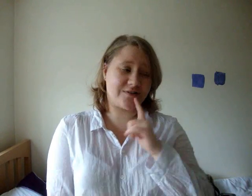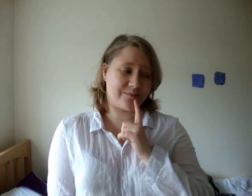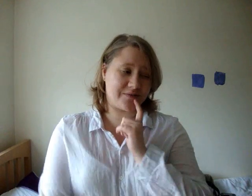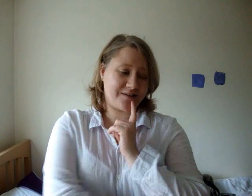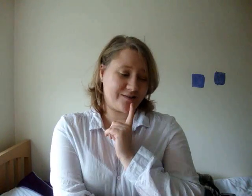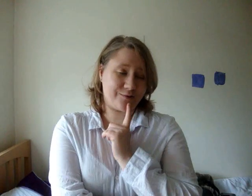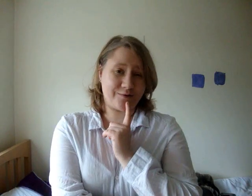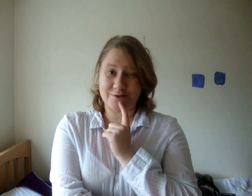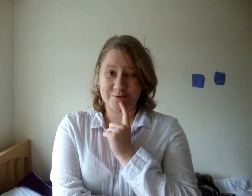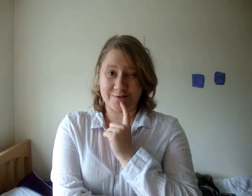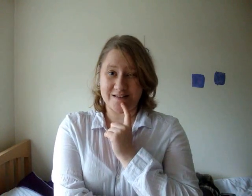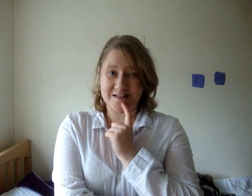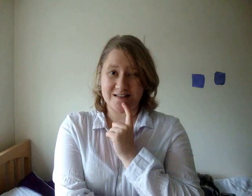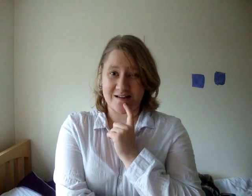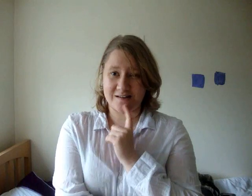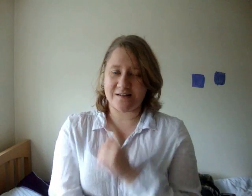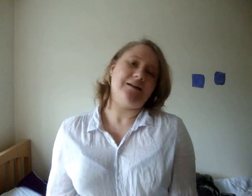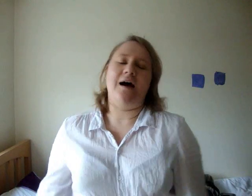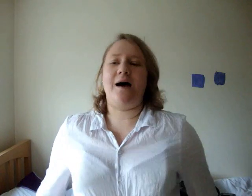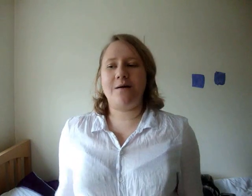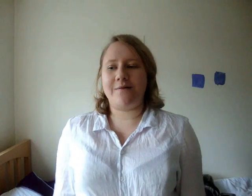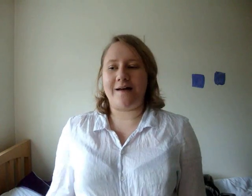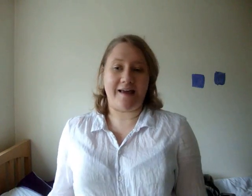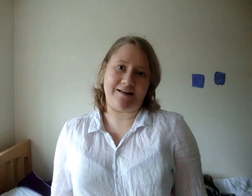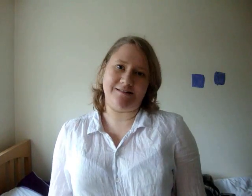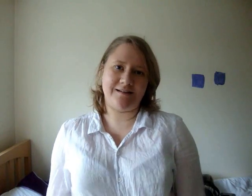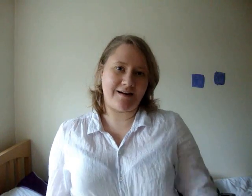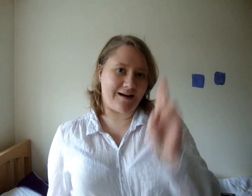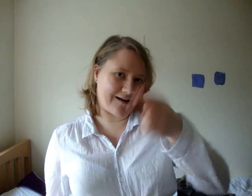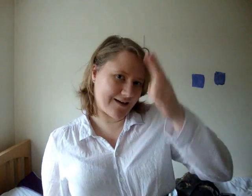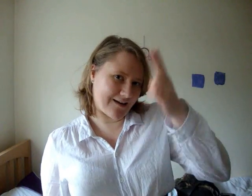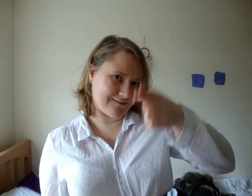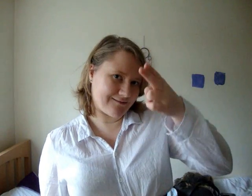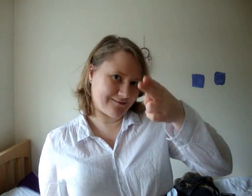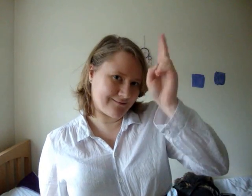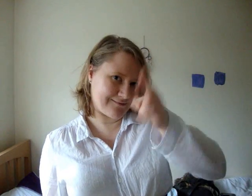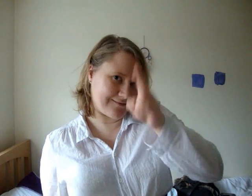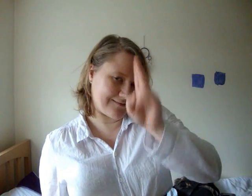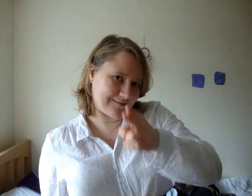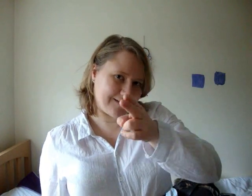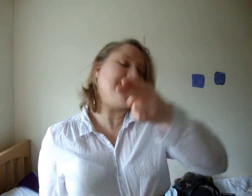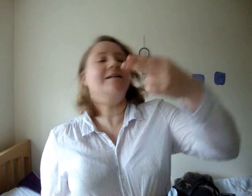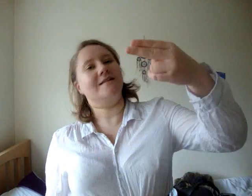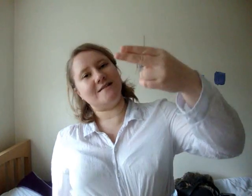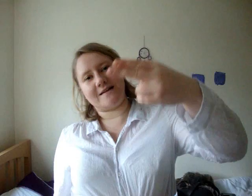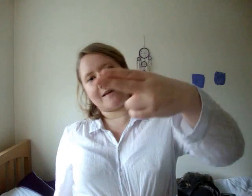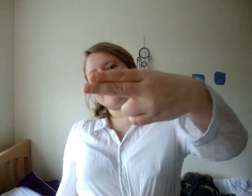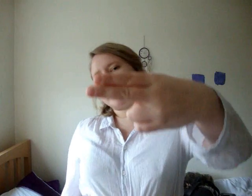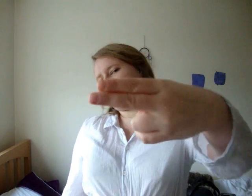something but you're not sure what they said? How about again? Again. This is again. Get your